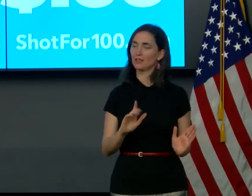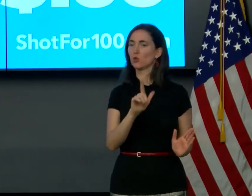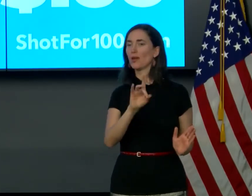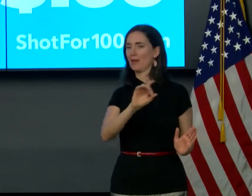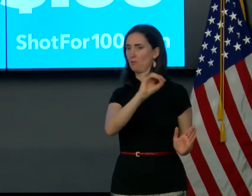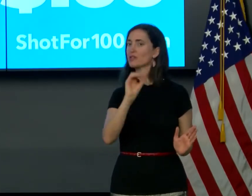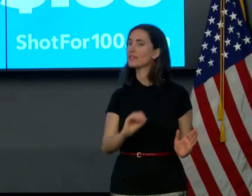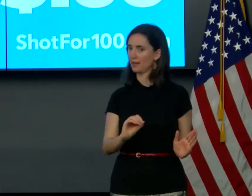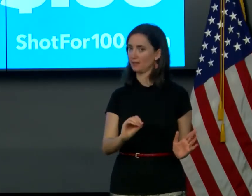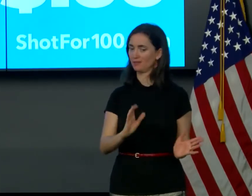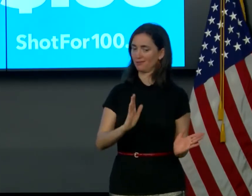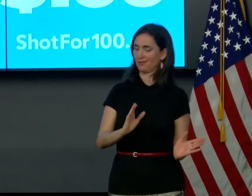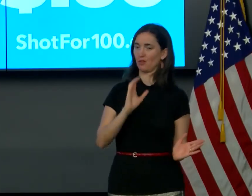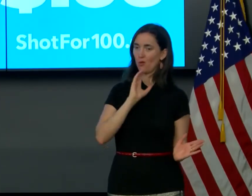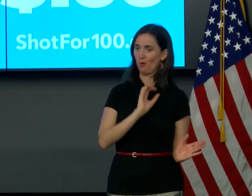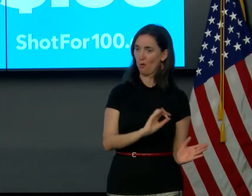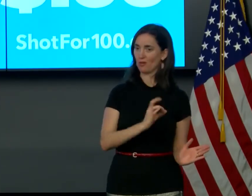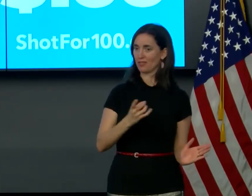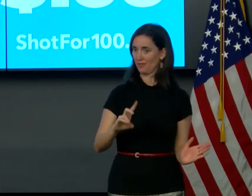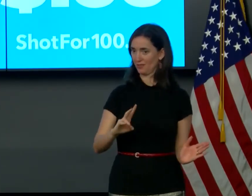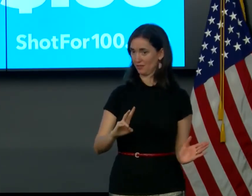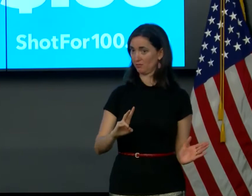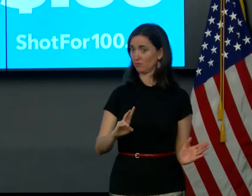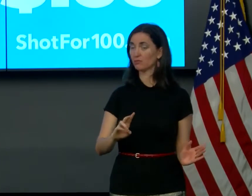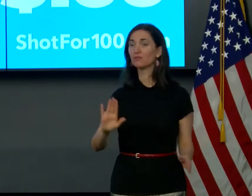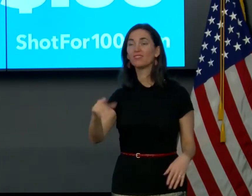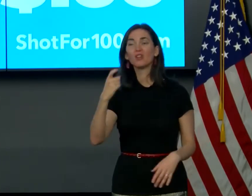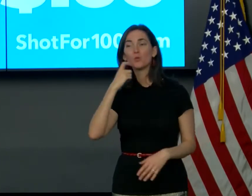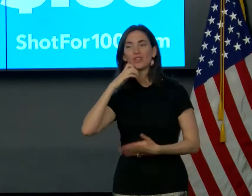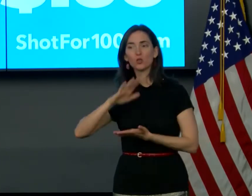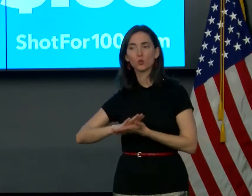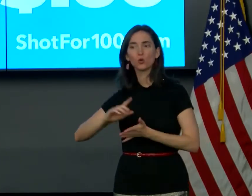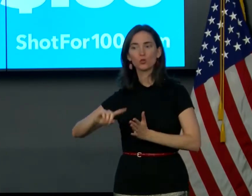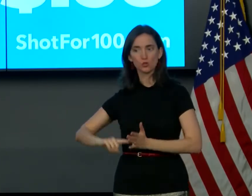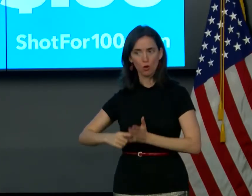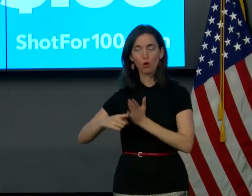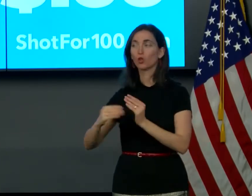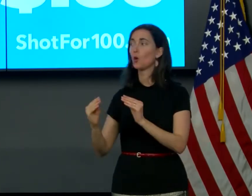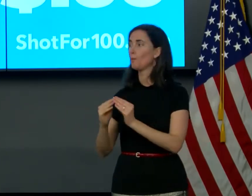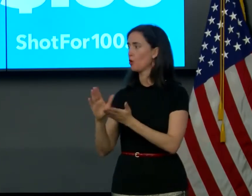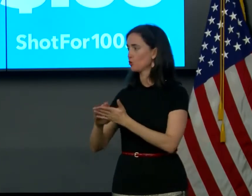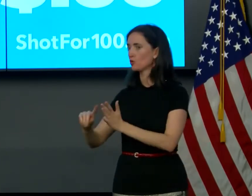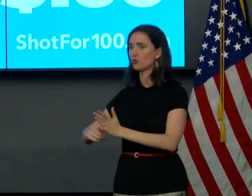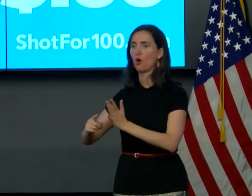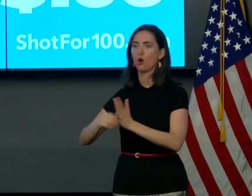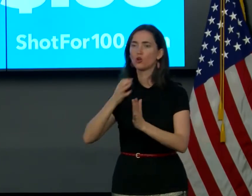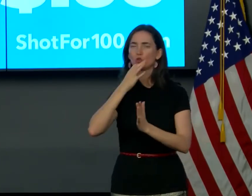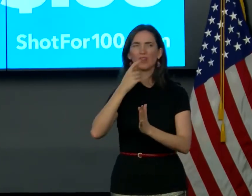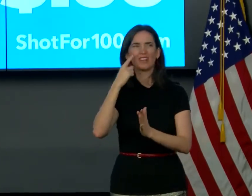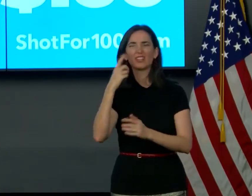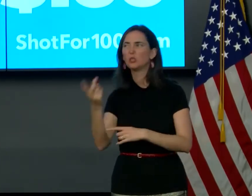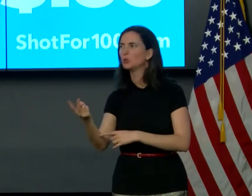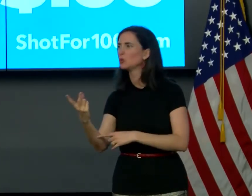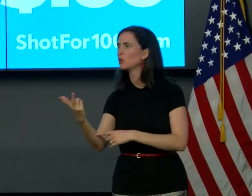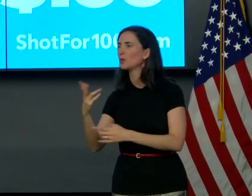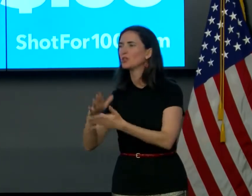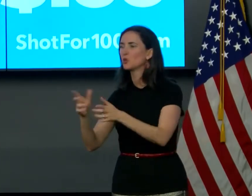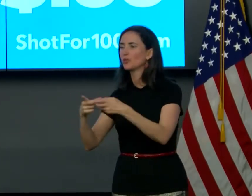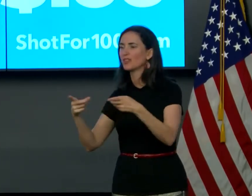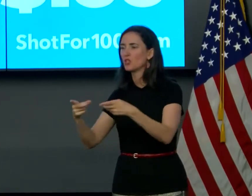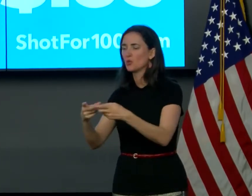And with schools having started recently, and I think some more still coming online, I think we have 2 or 3 school districts that will open between